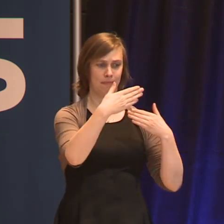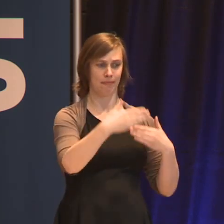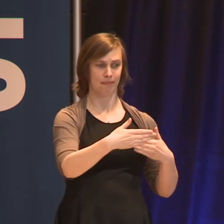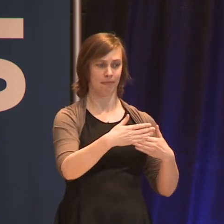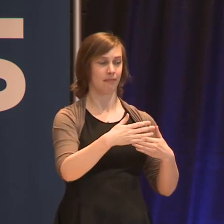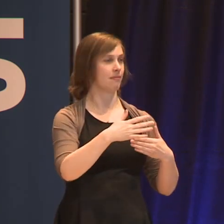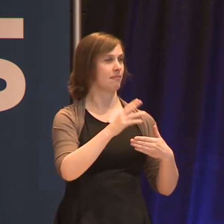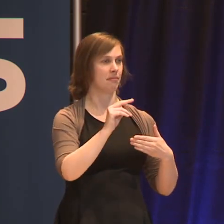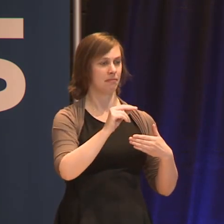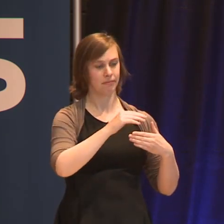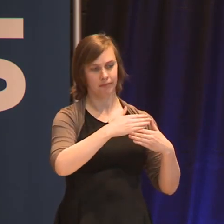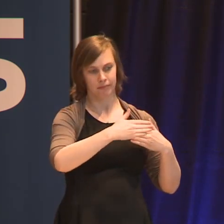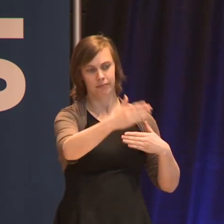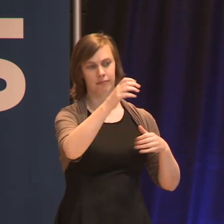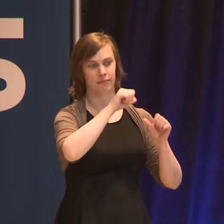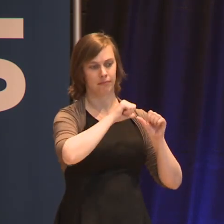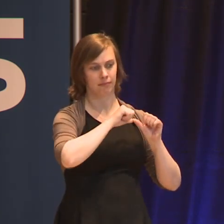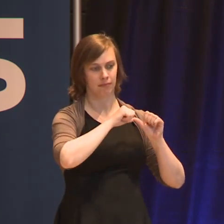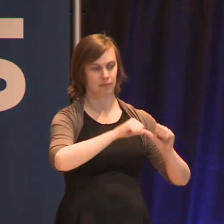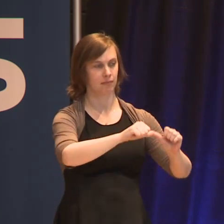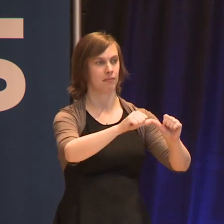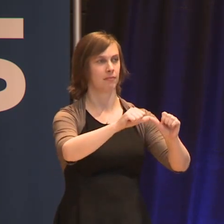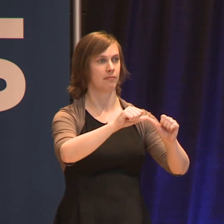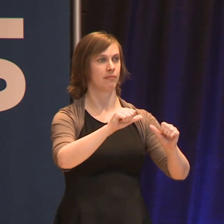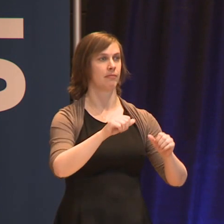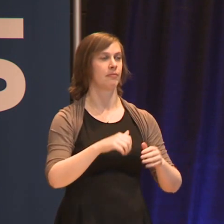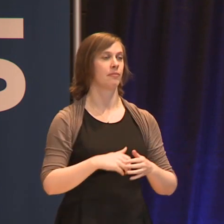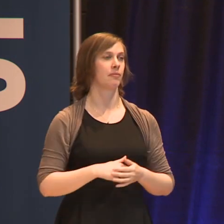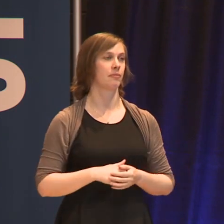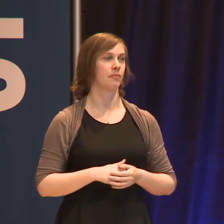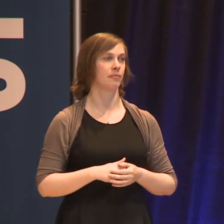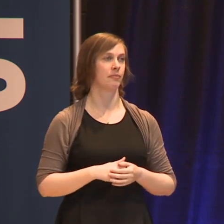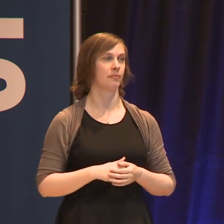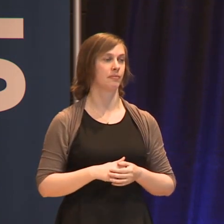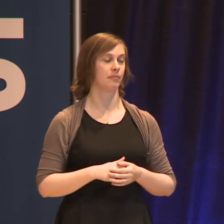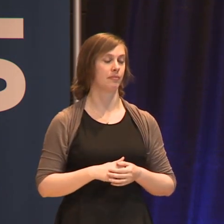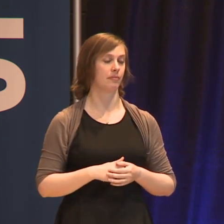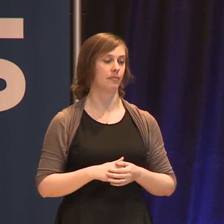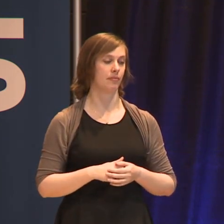my hope that your commitment to learning will extend well beyond today.